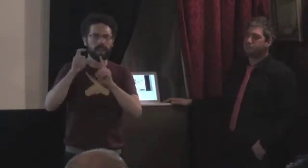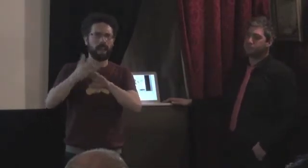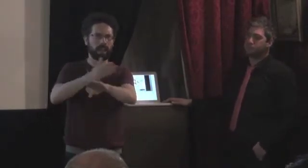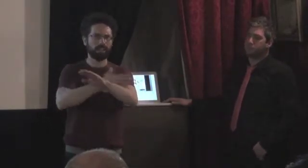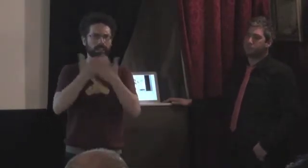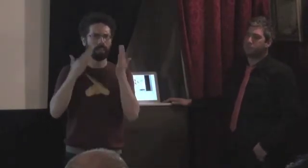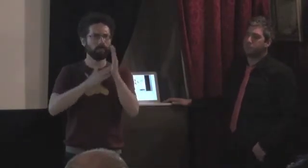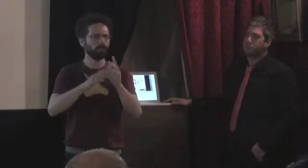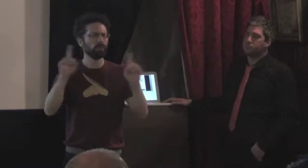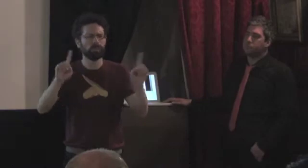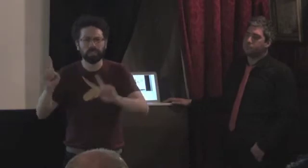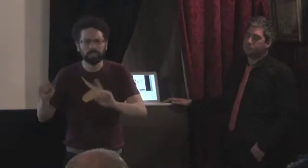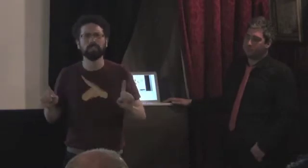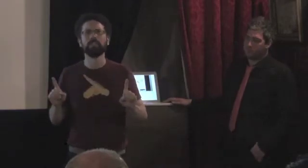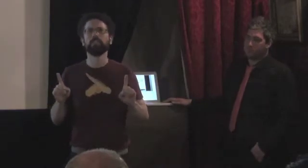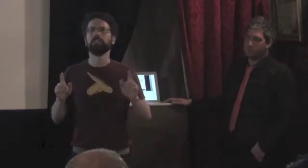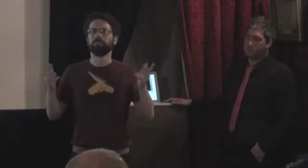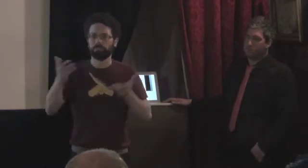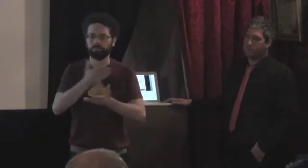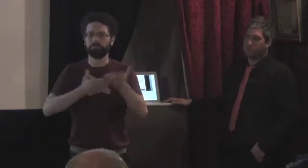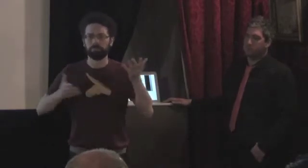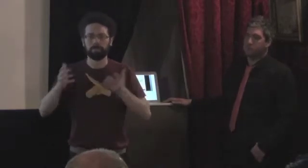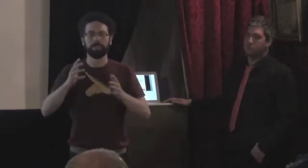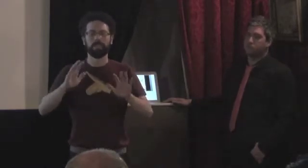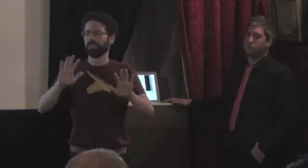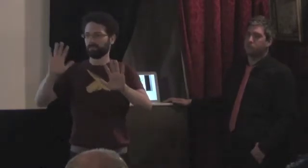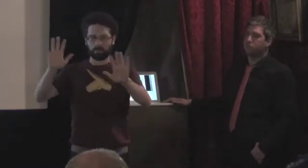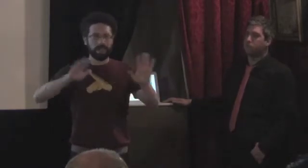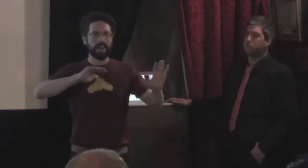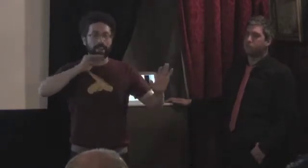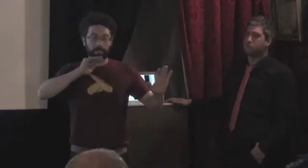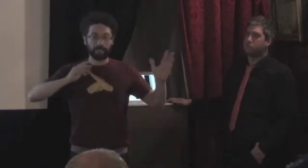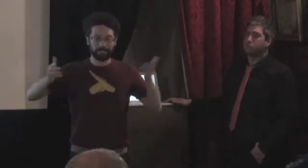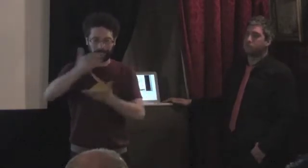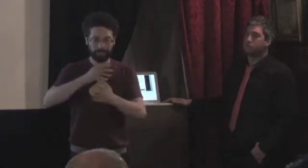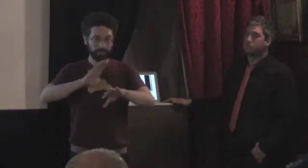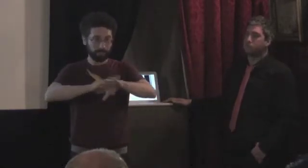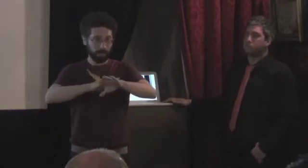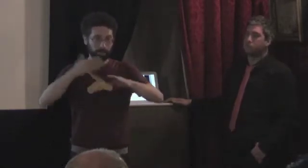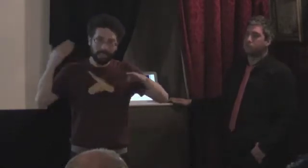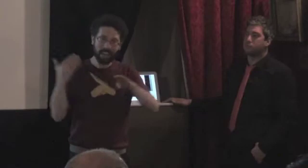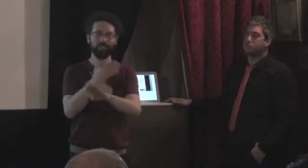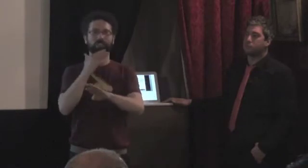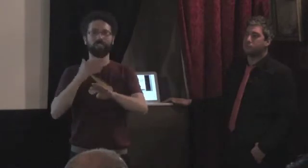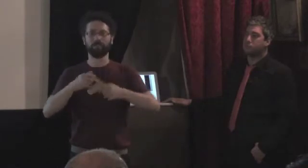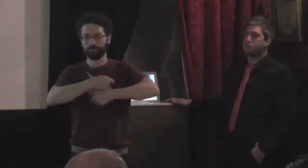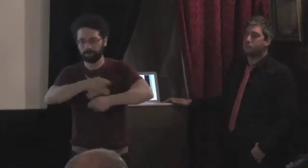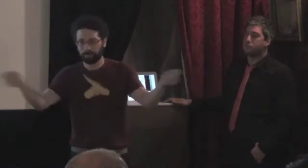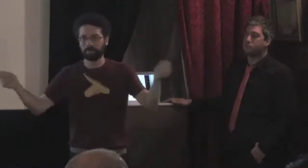discussion, lots of really good questions and answers. But after an hour, the conversation started going around in circles, so we felt the time had finally